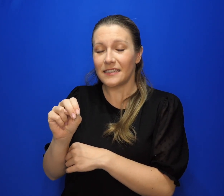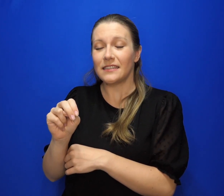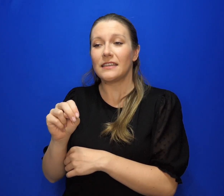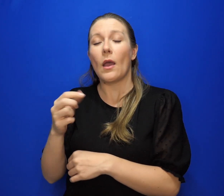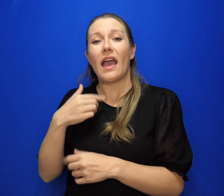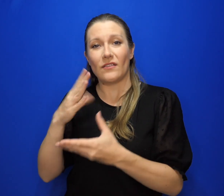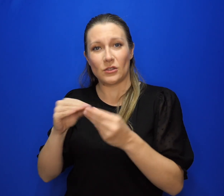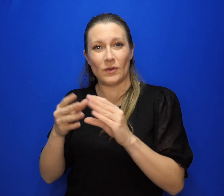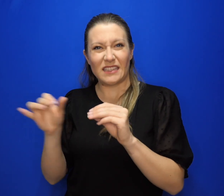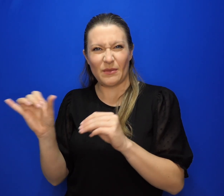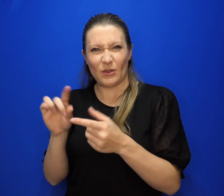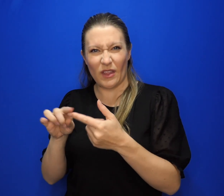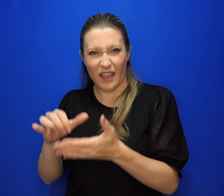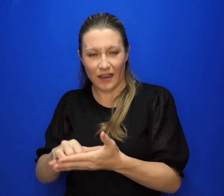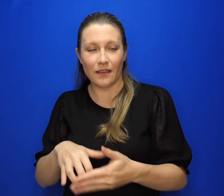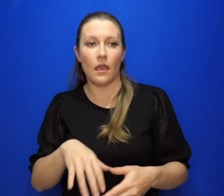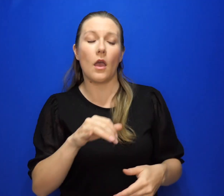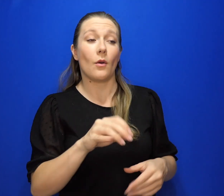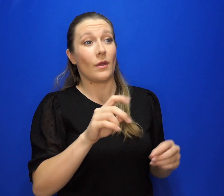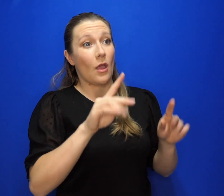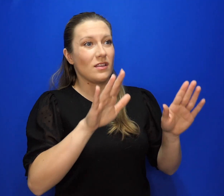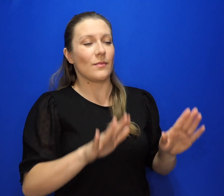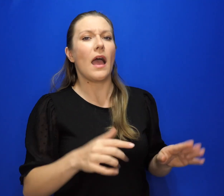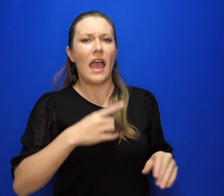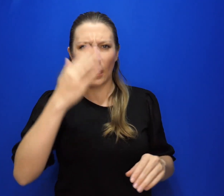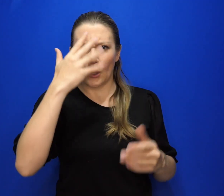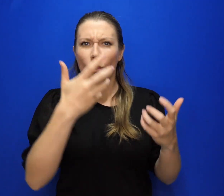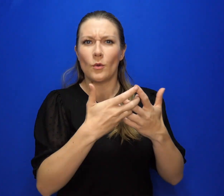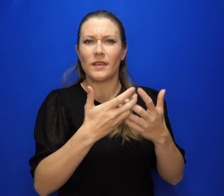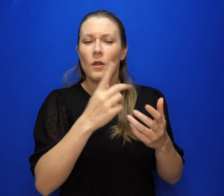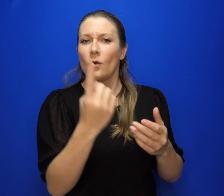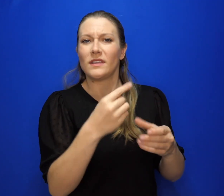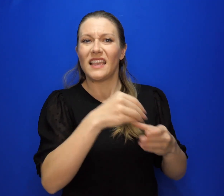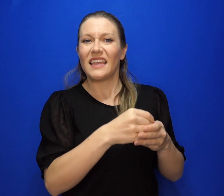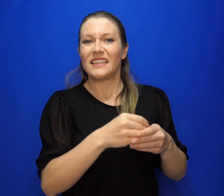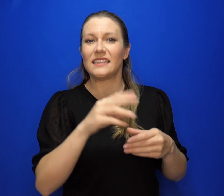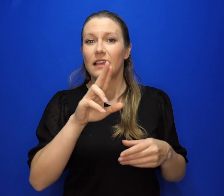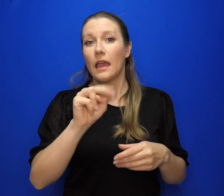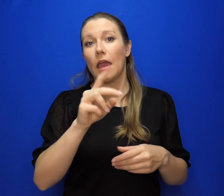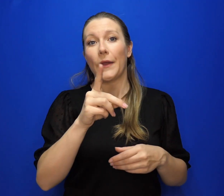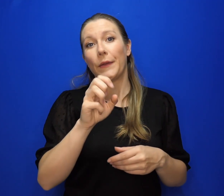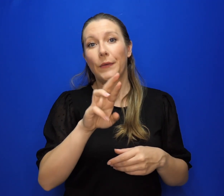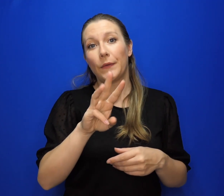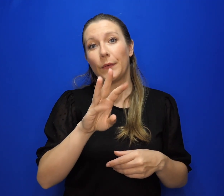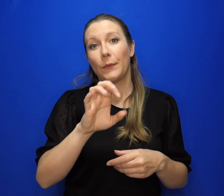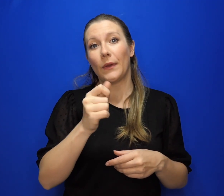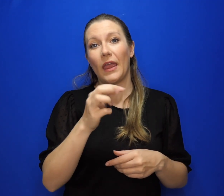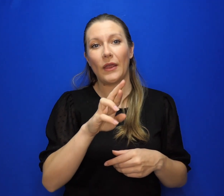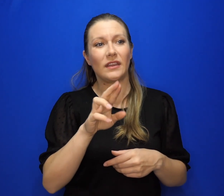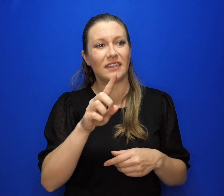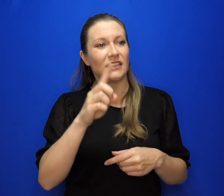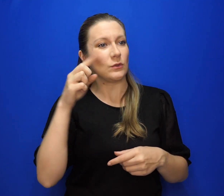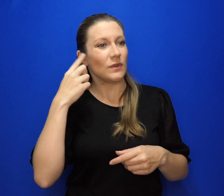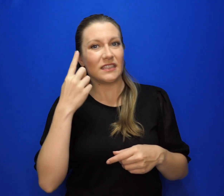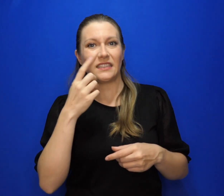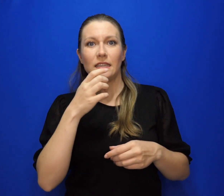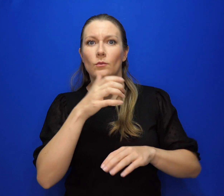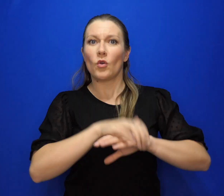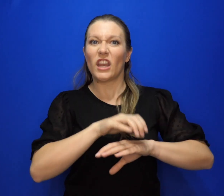I know the roommate is always in his underwear. Yes. I don't know the name of the movie, but he's like a crazy, and he's British, and he's got the most horrible